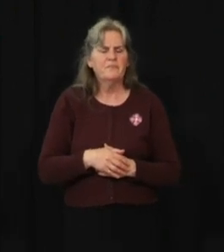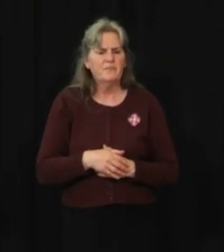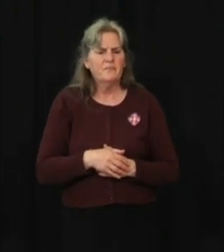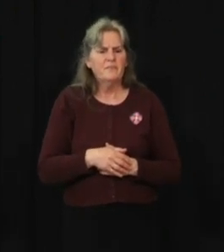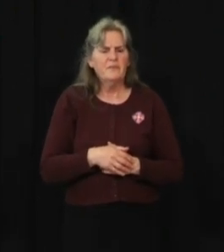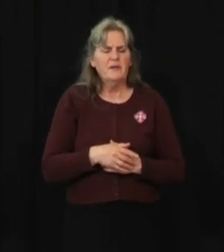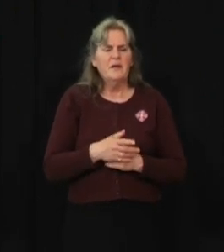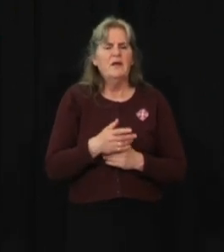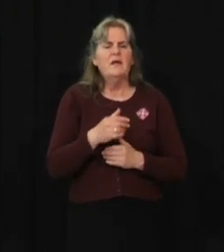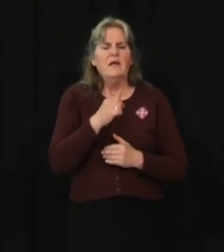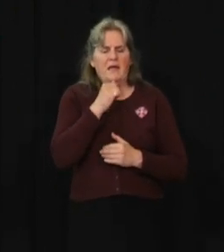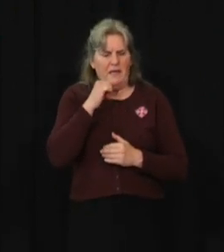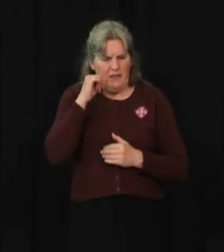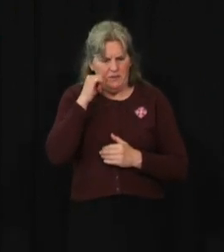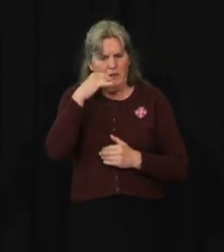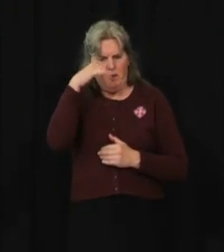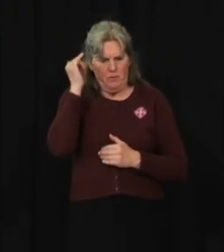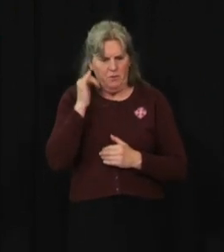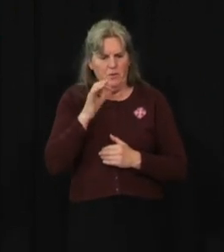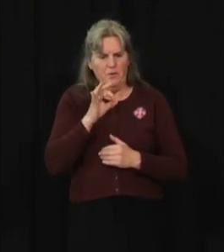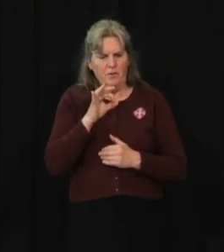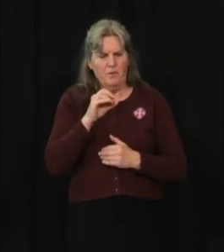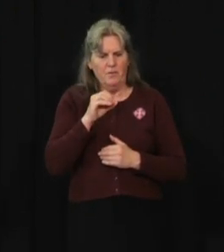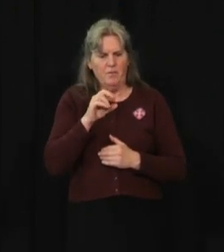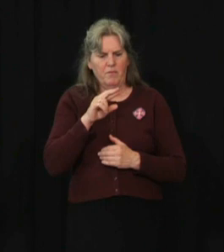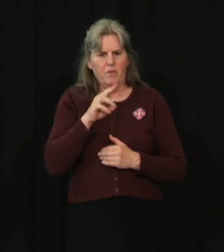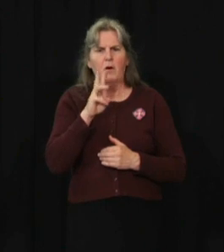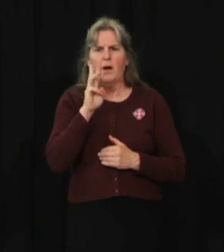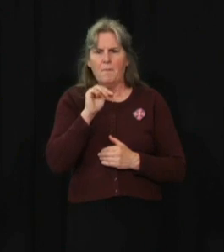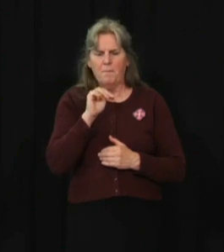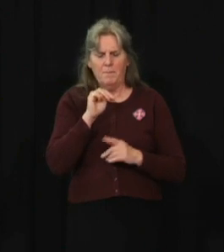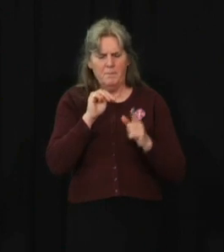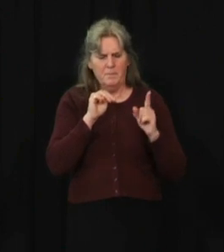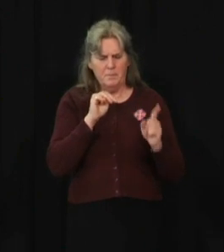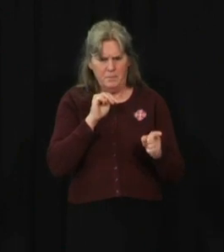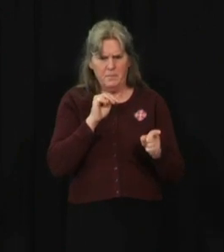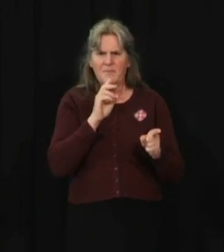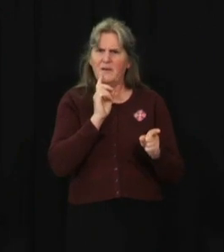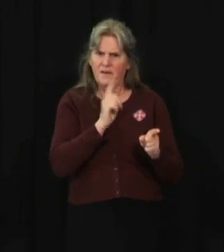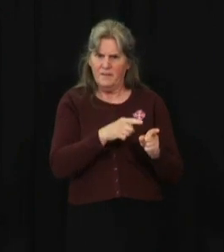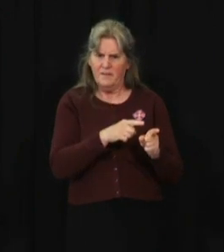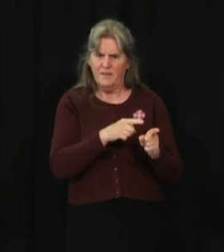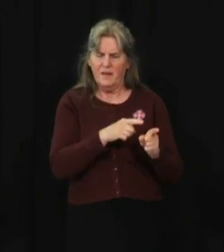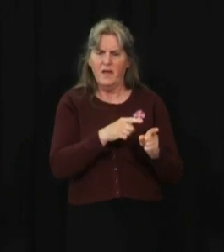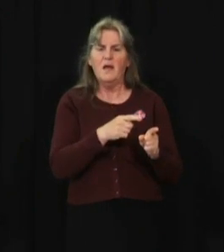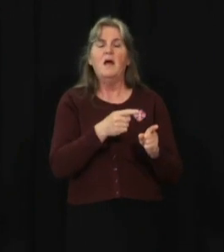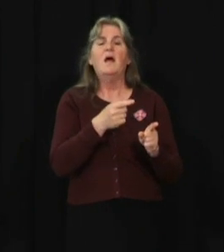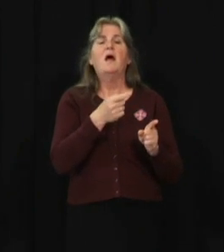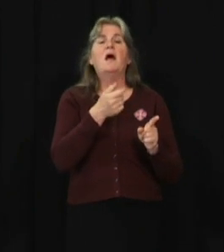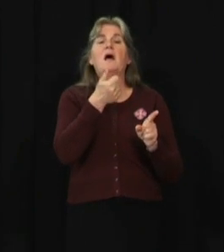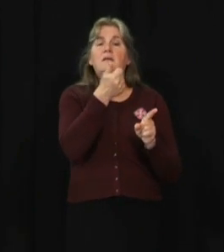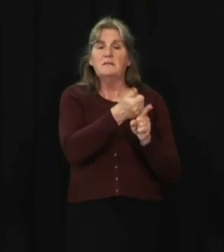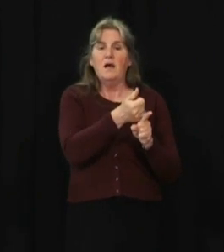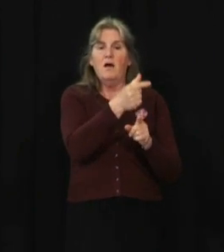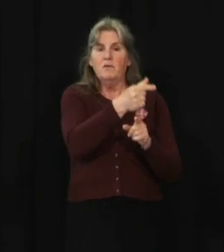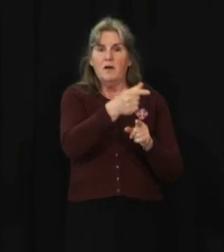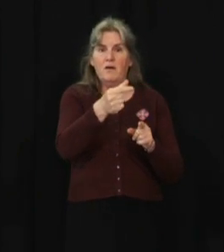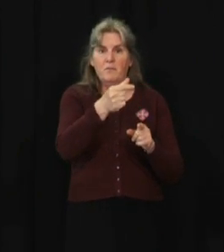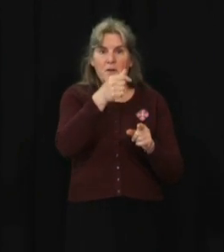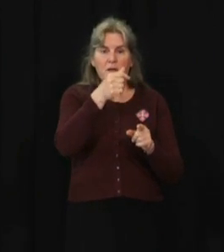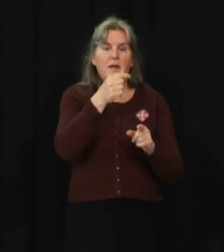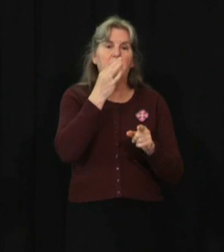Forum yesterday and the previous day, I'm just wondering, with the self-governing First Nations that do